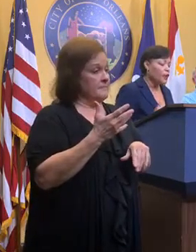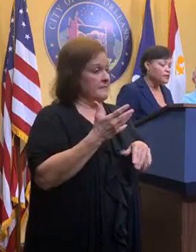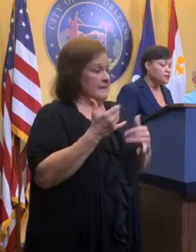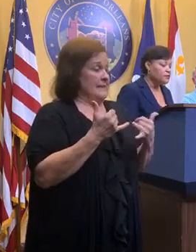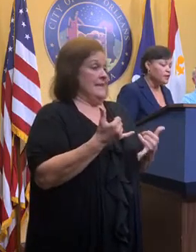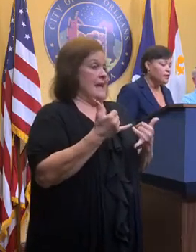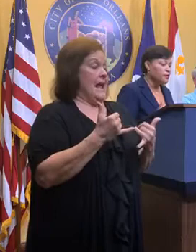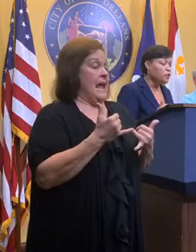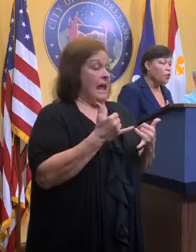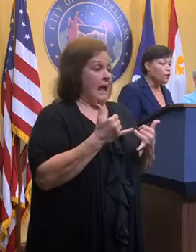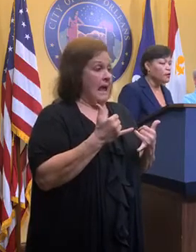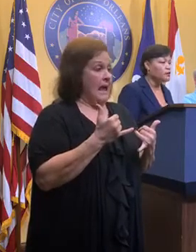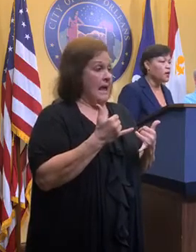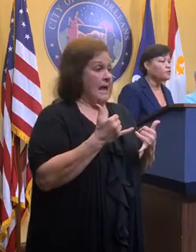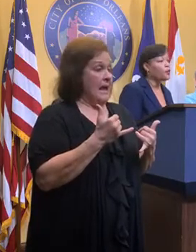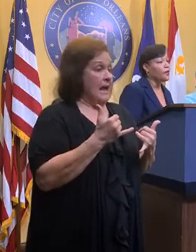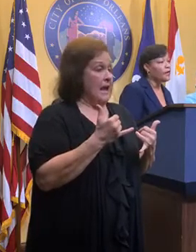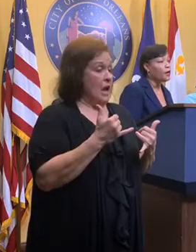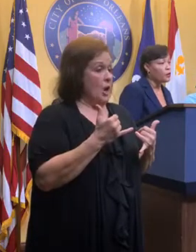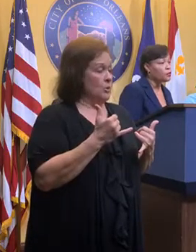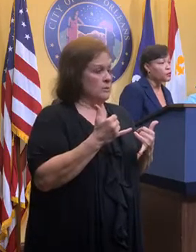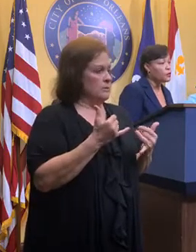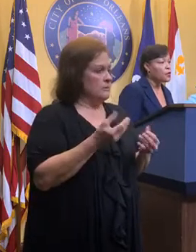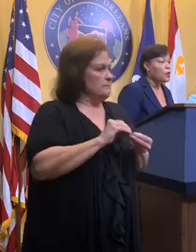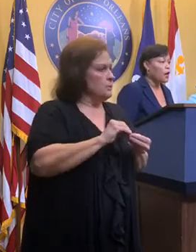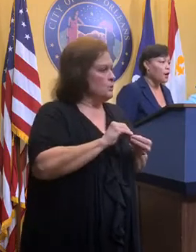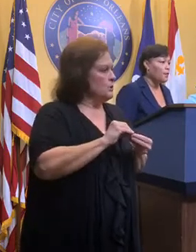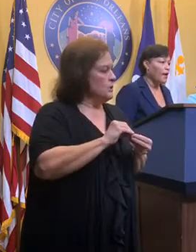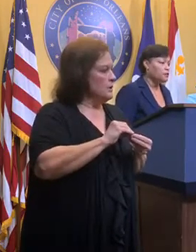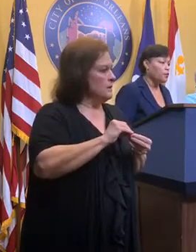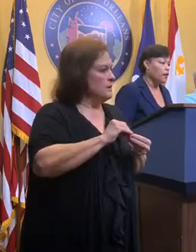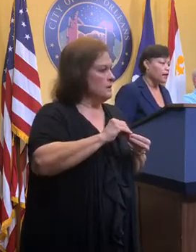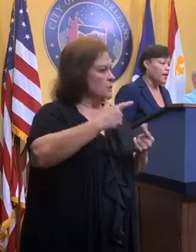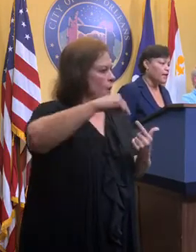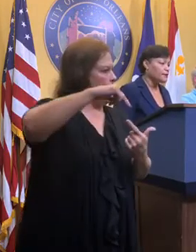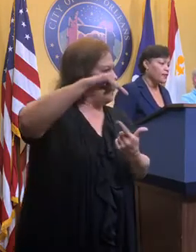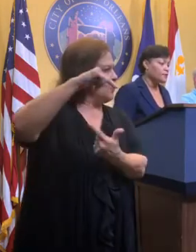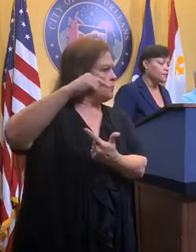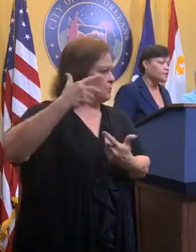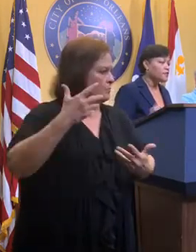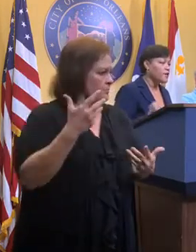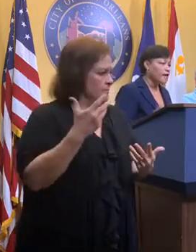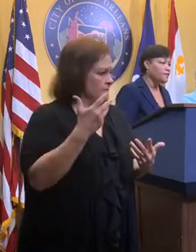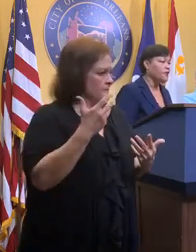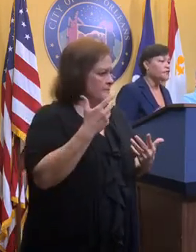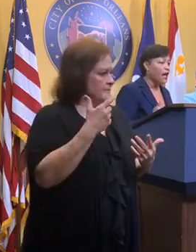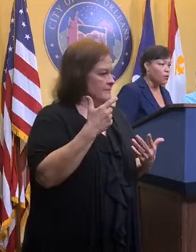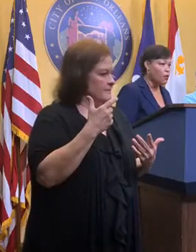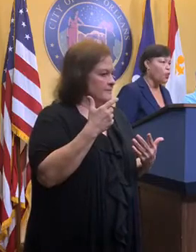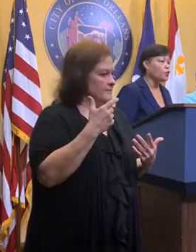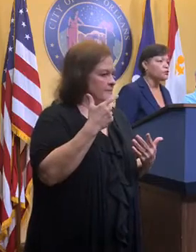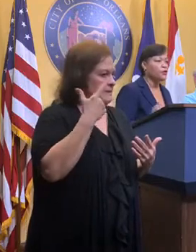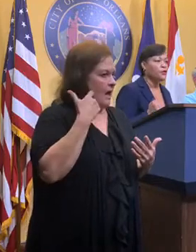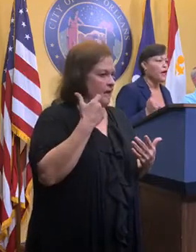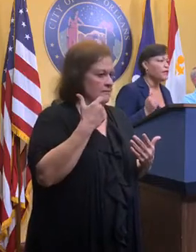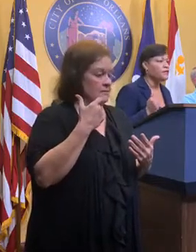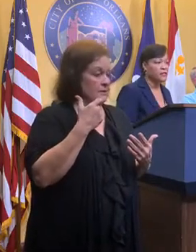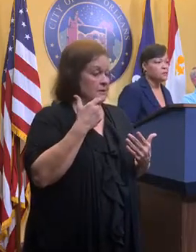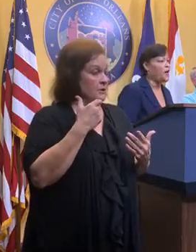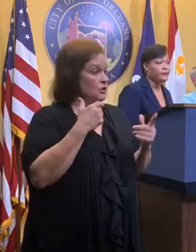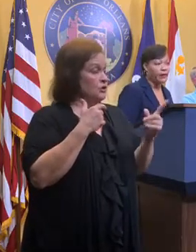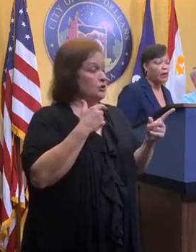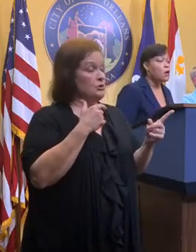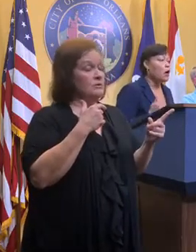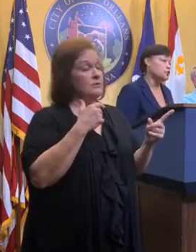now more aggressively the warnings of tornadoes, as well as just these heavy downpours when you're not